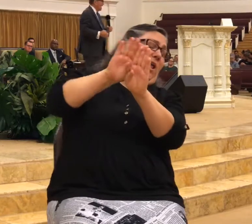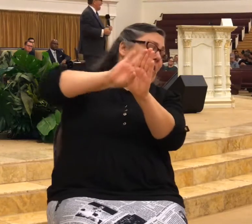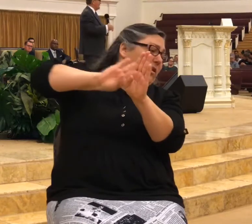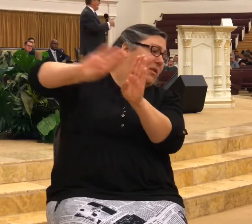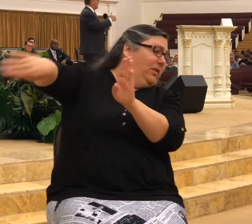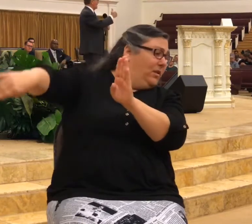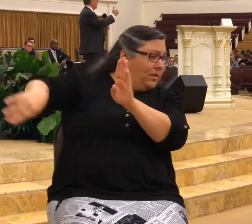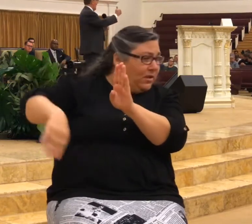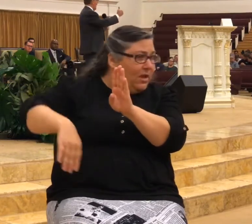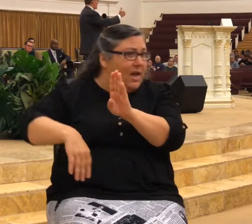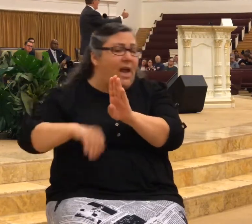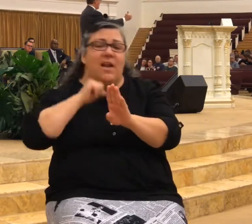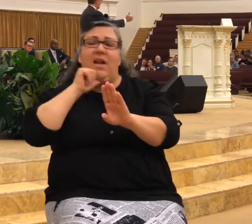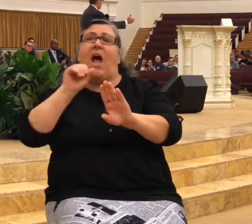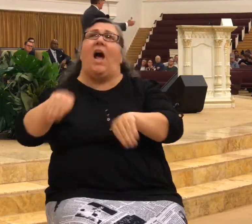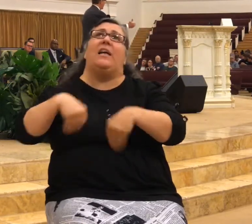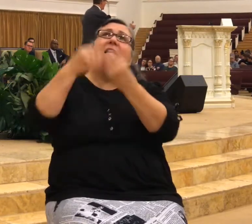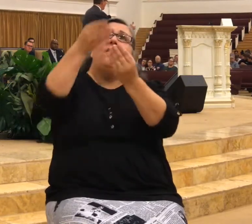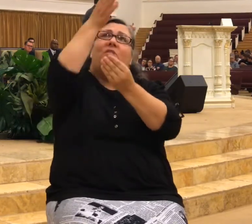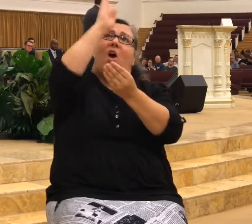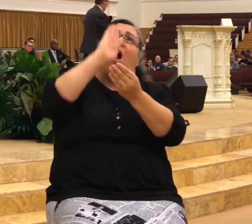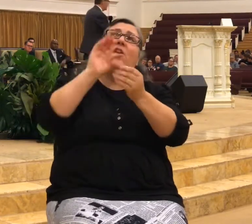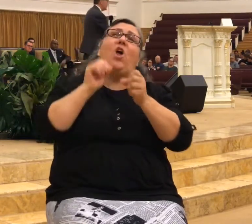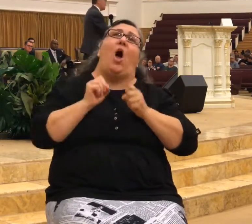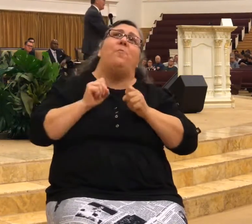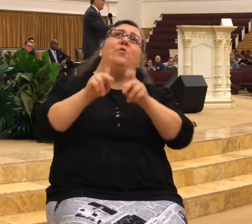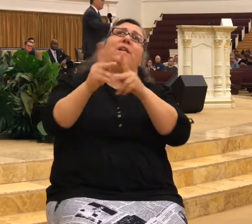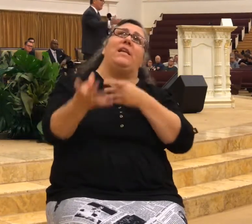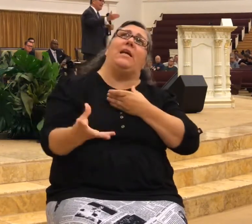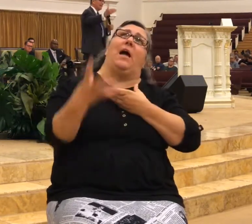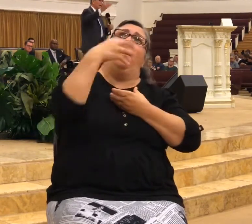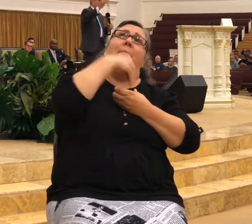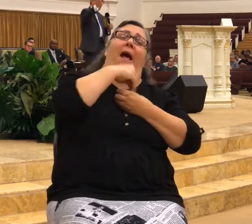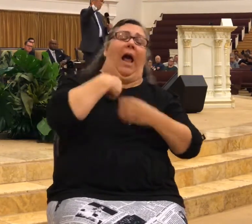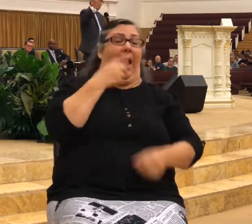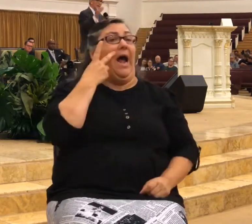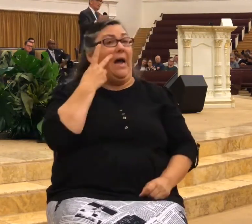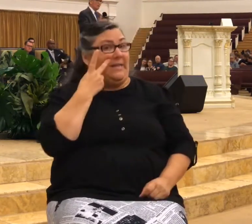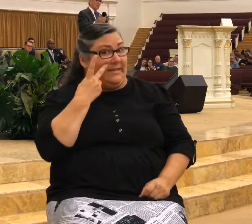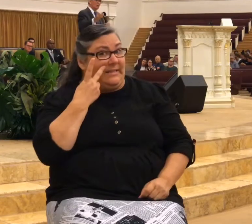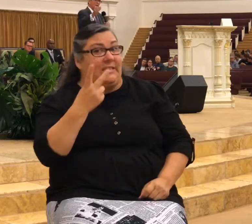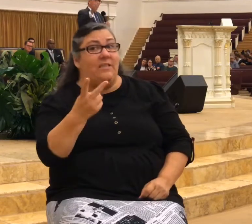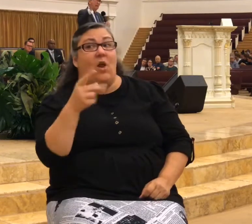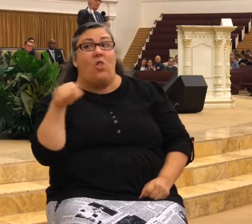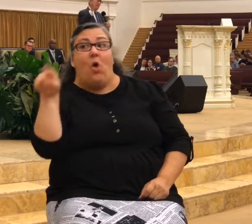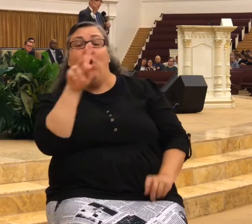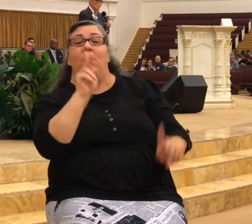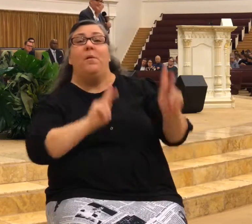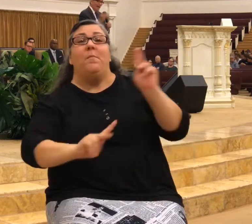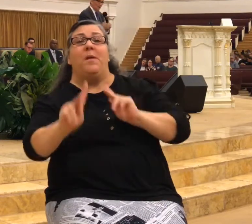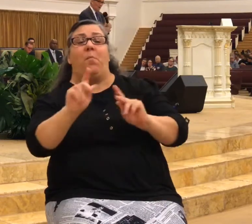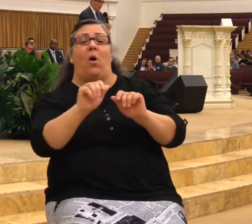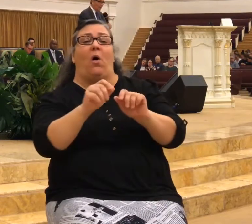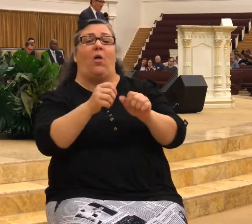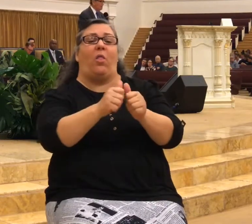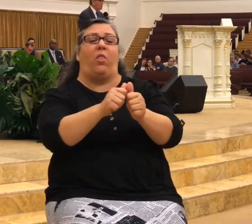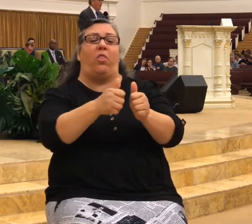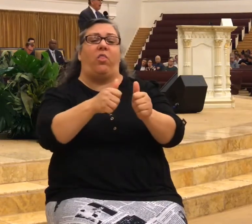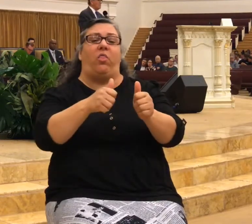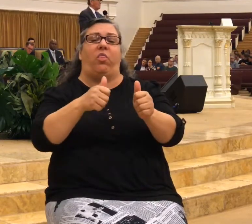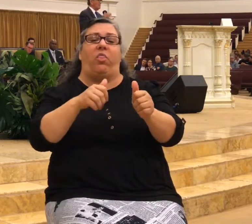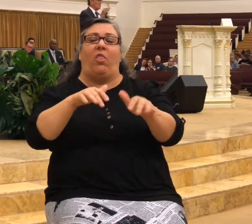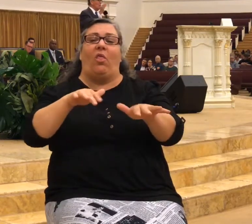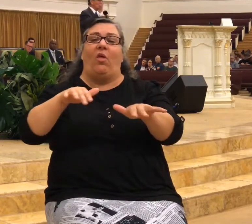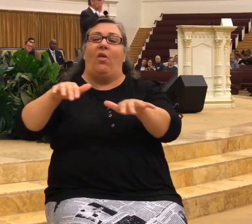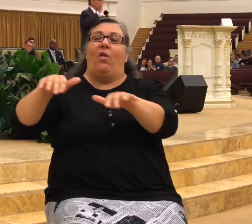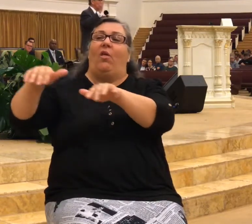inside and not give God an opportunity in their heart. And I've seen them dwindle and fade into oblivion